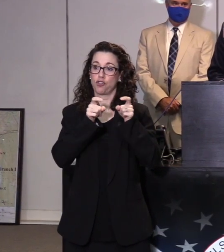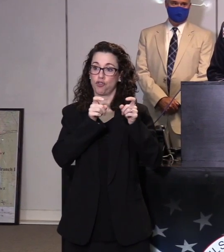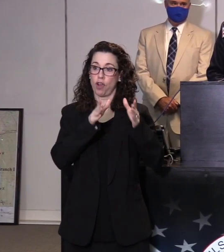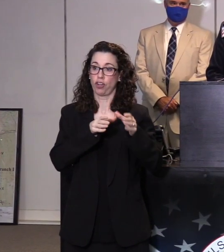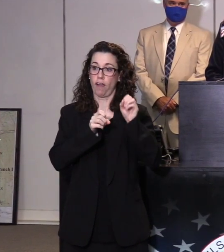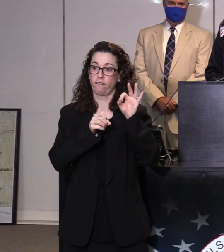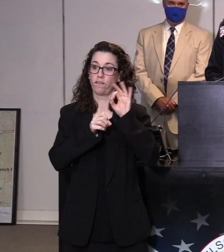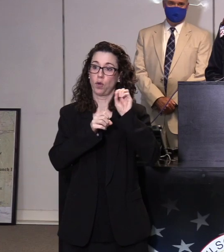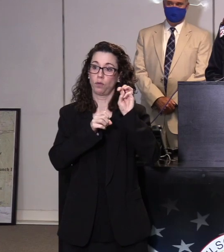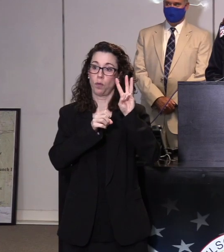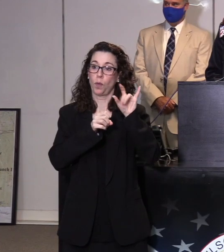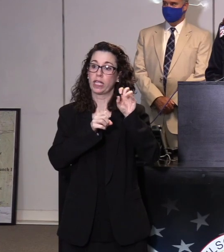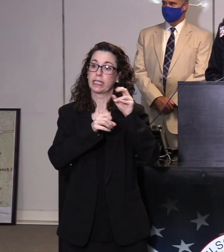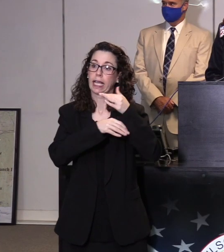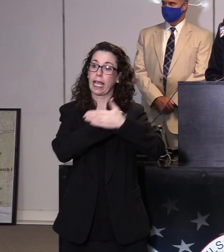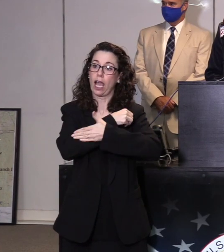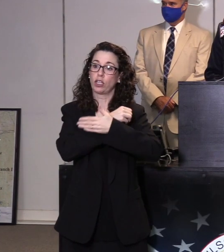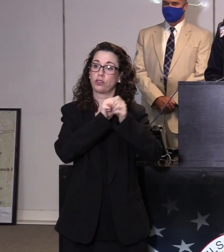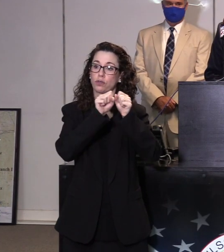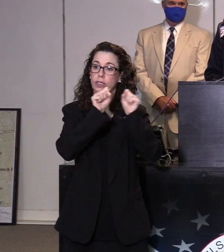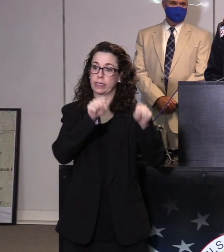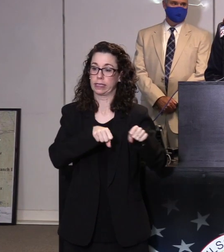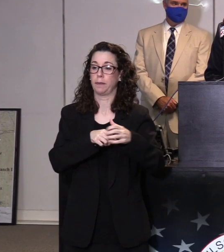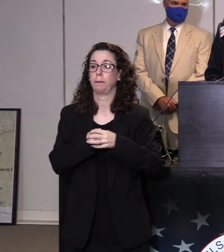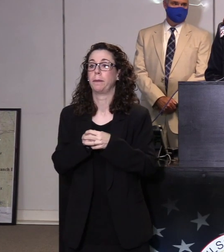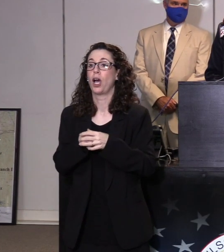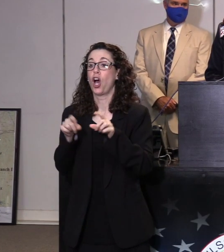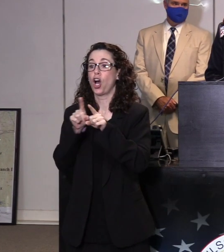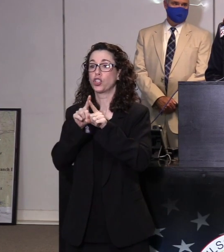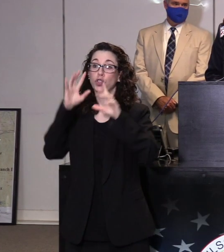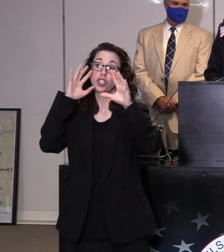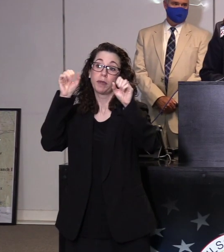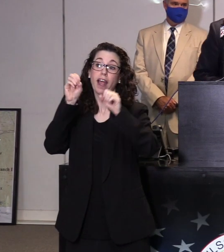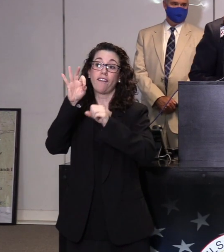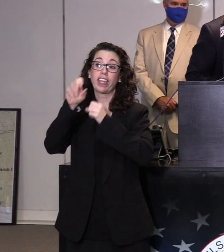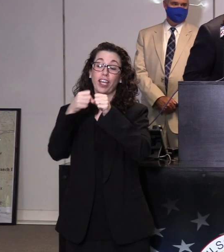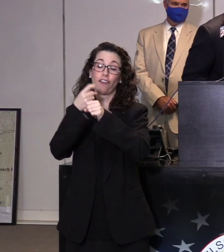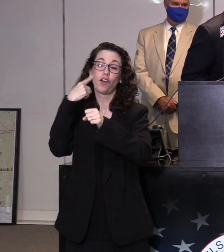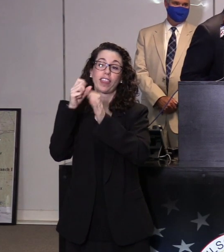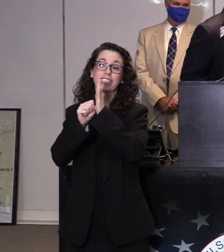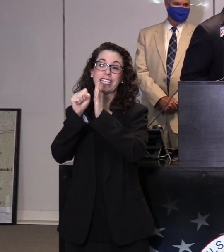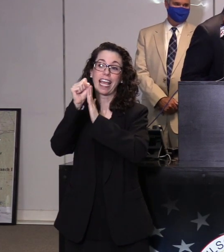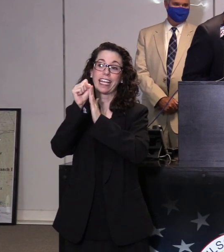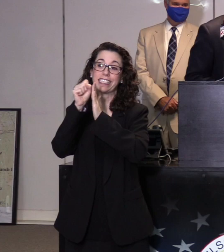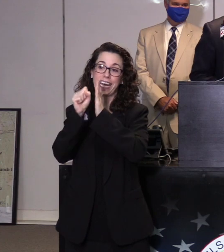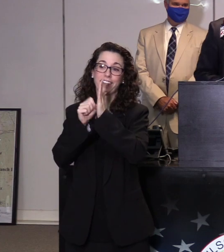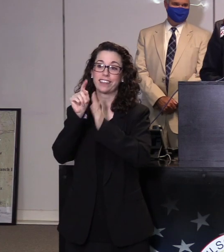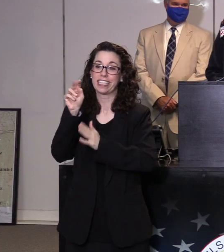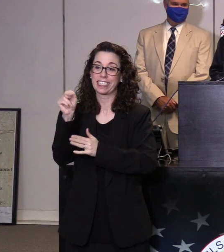of the Wilson County School System and also Superintendent of the Year for the state of Tennessee last year.